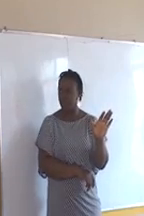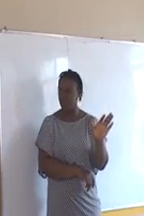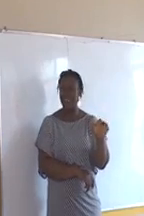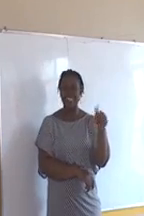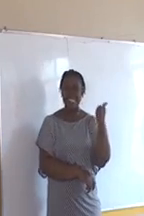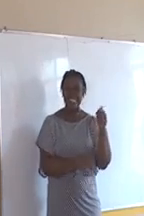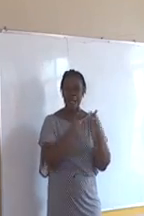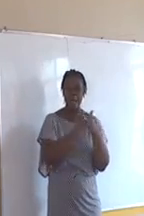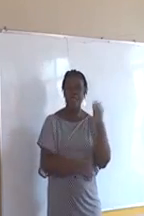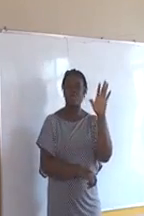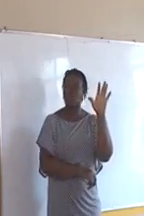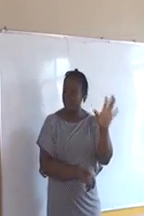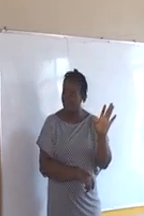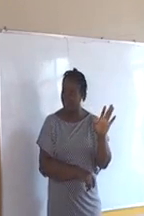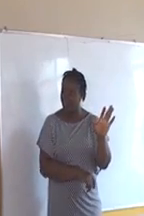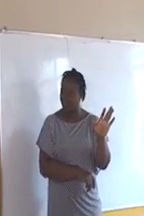10 minus 5.